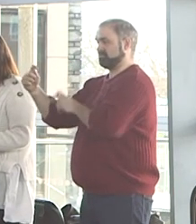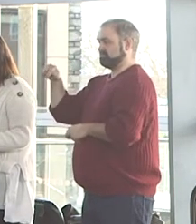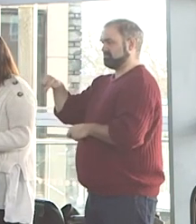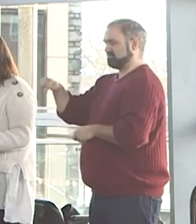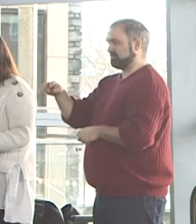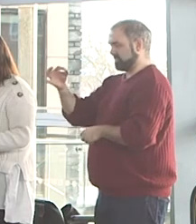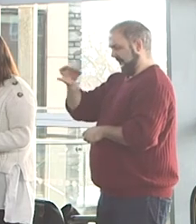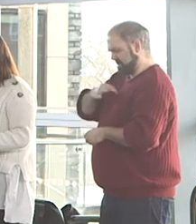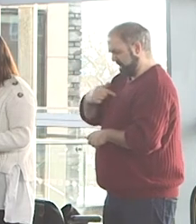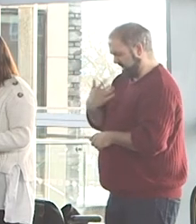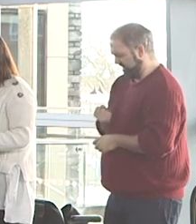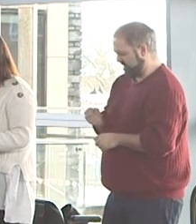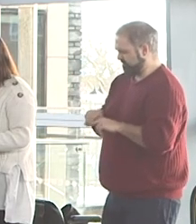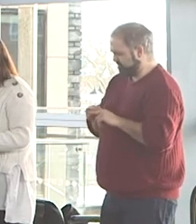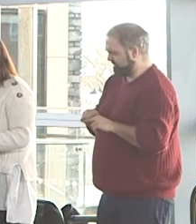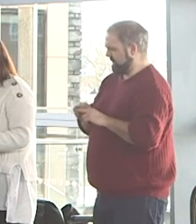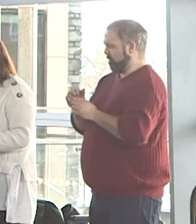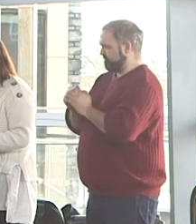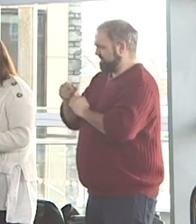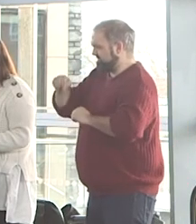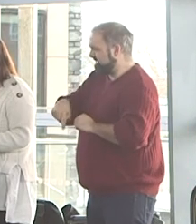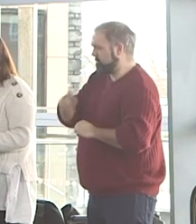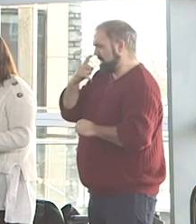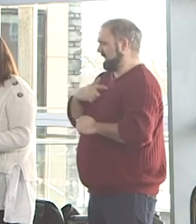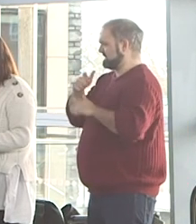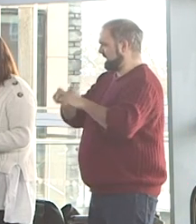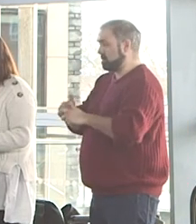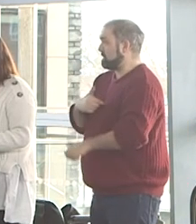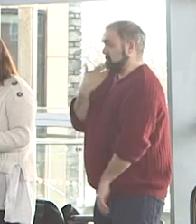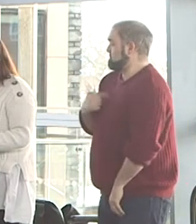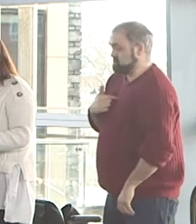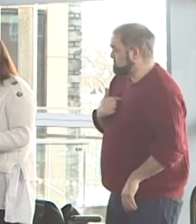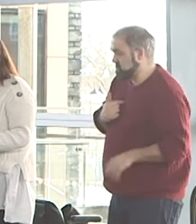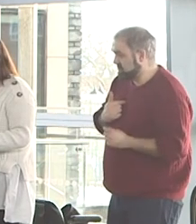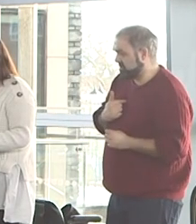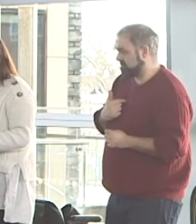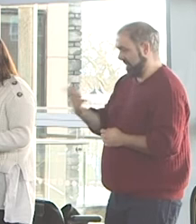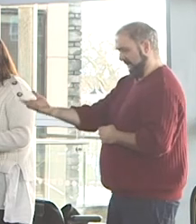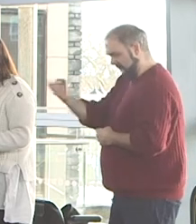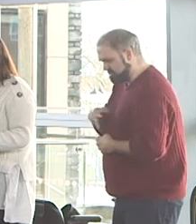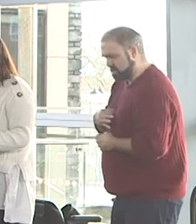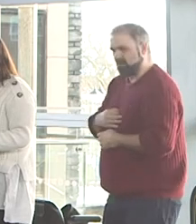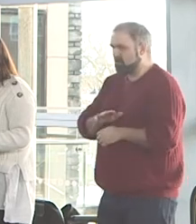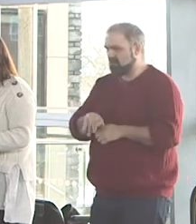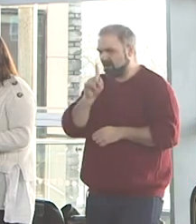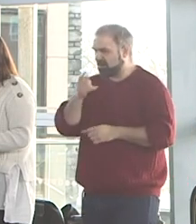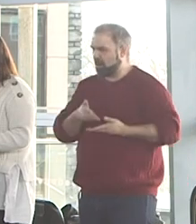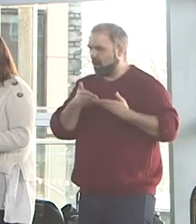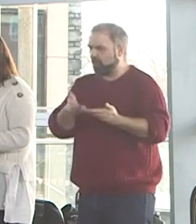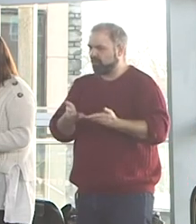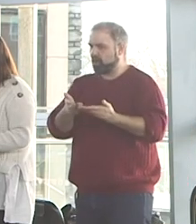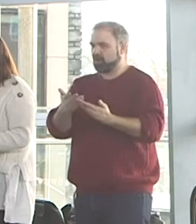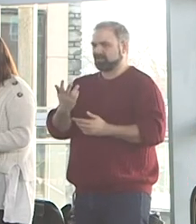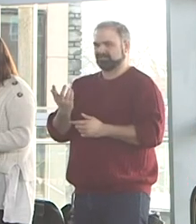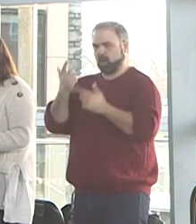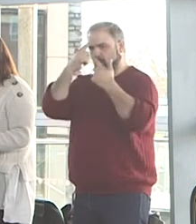"They asked me if I had friends or family here that I can stay with. I don't. Then they said that they can offer accommodation